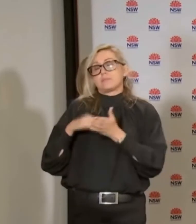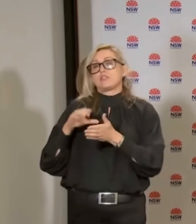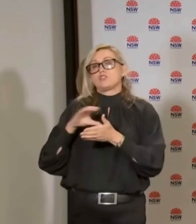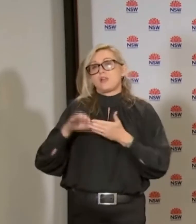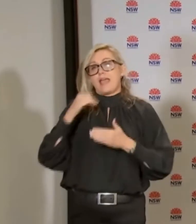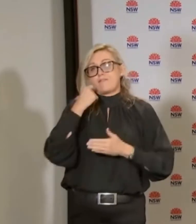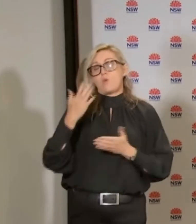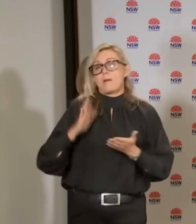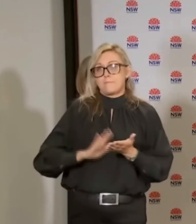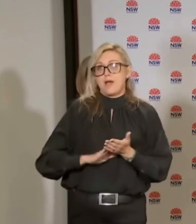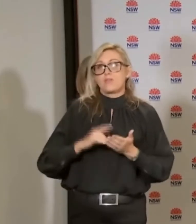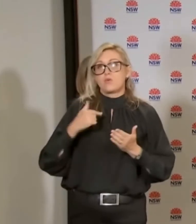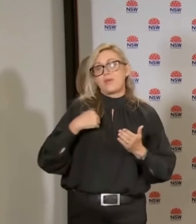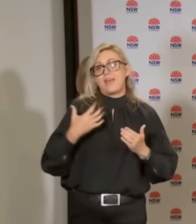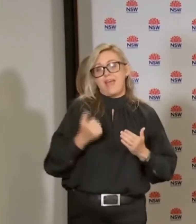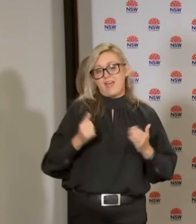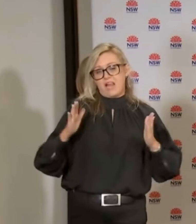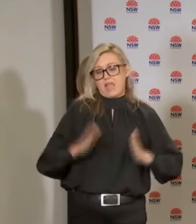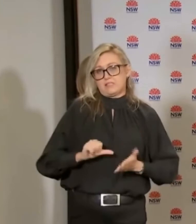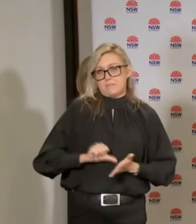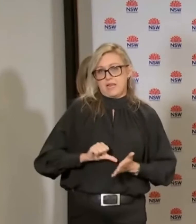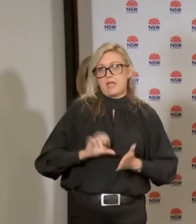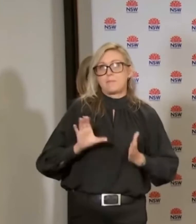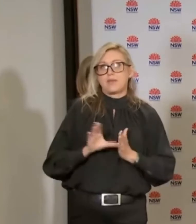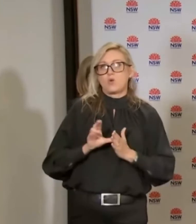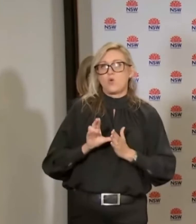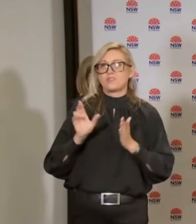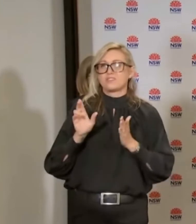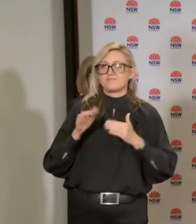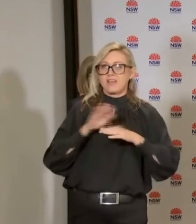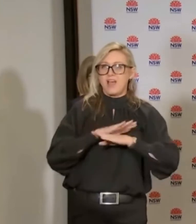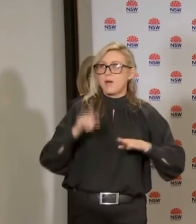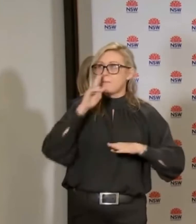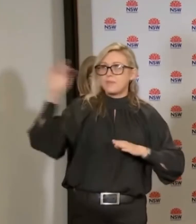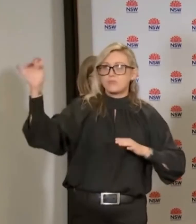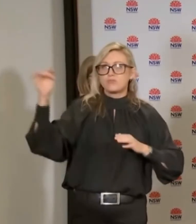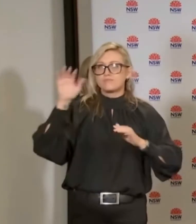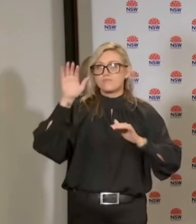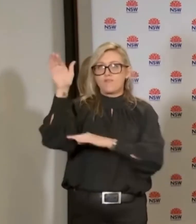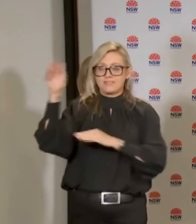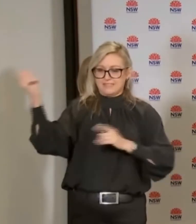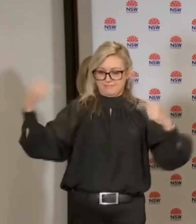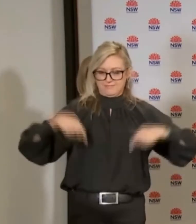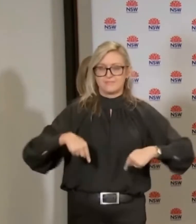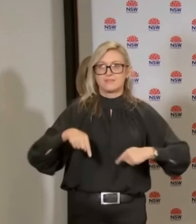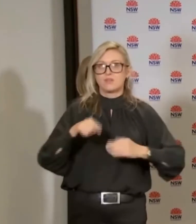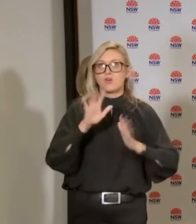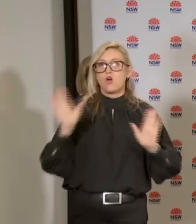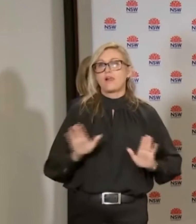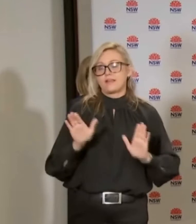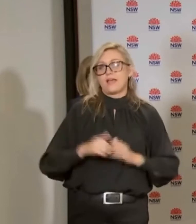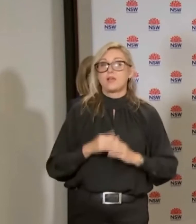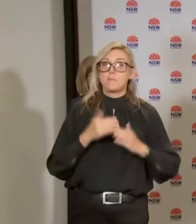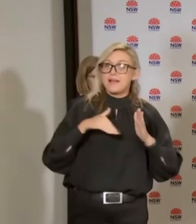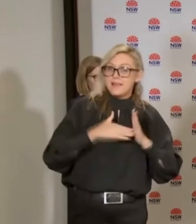of international borders being closed. But from within New South Wales, these restrictions don't just help the New South Wales